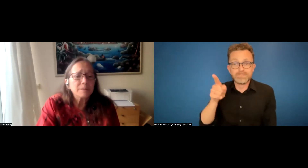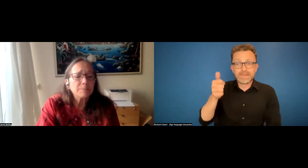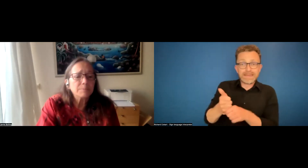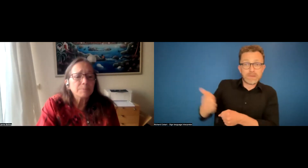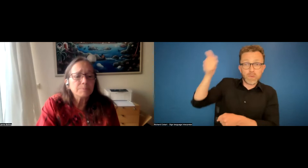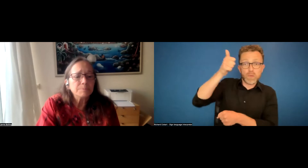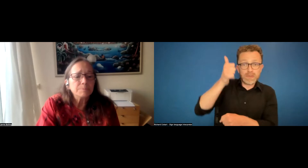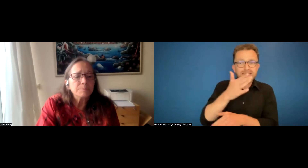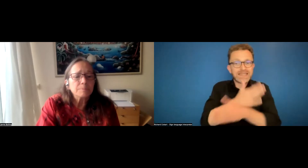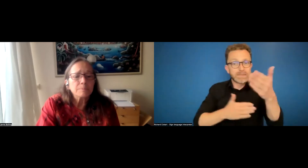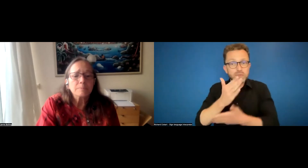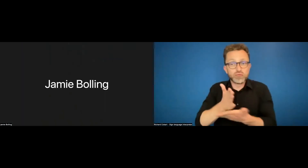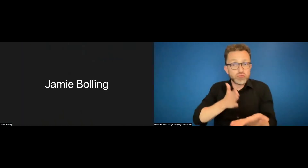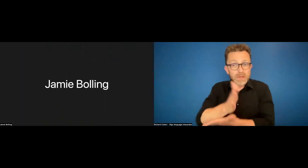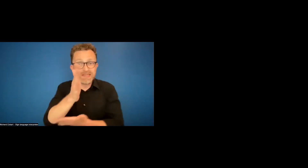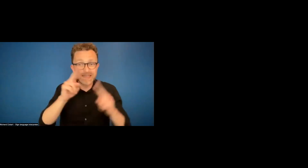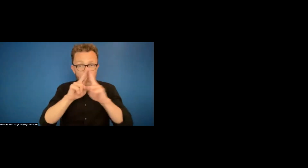please?